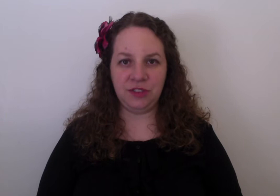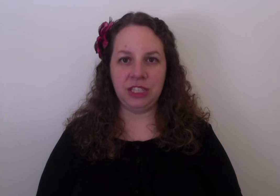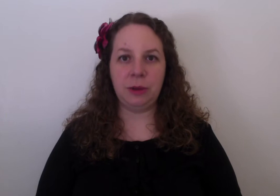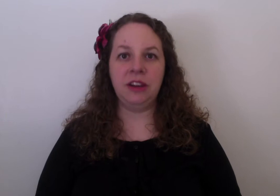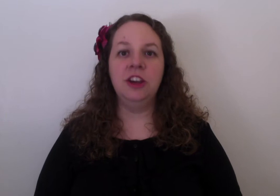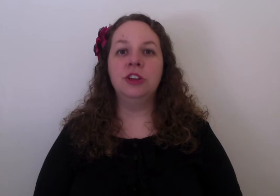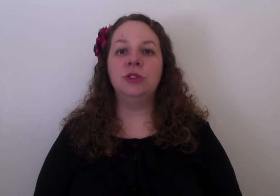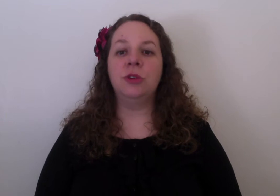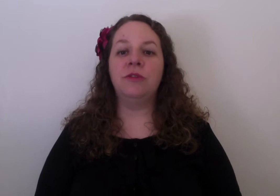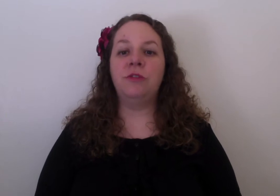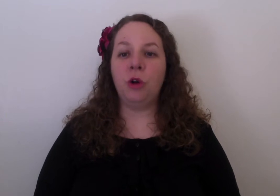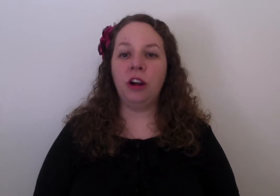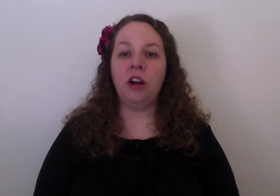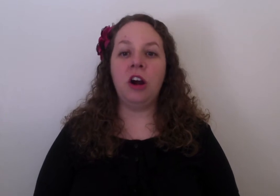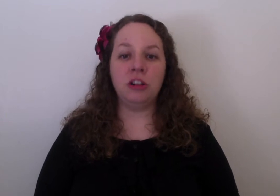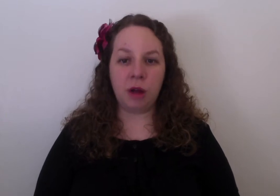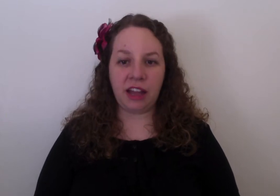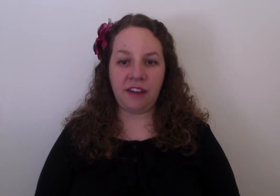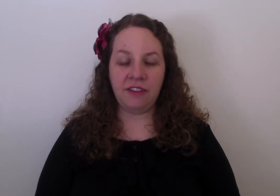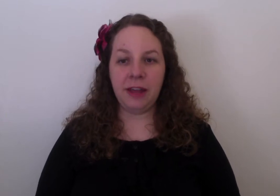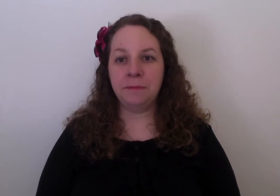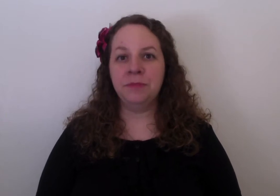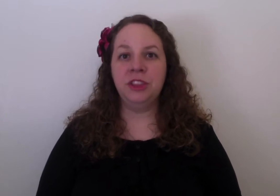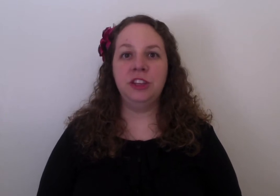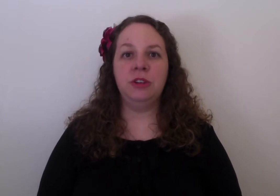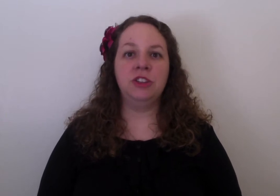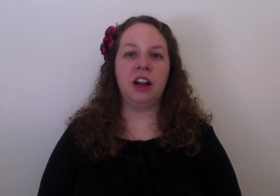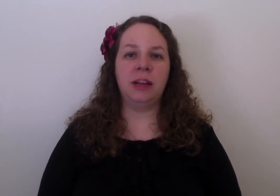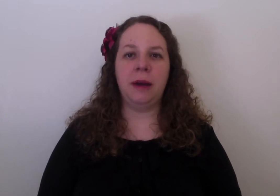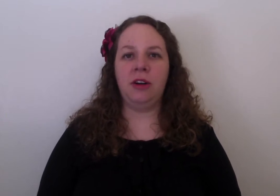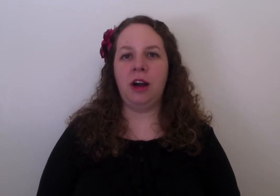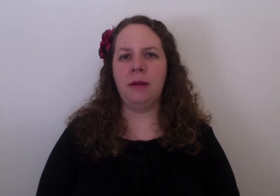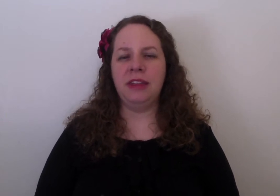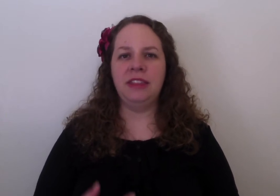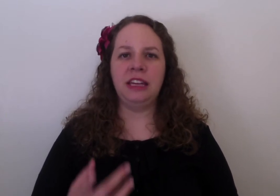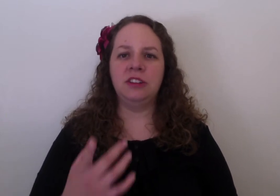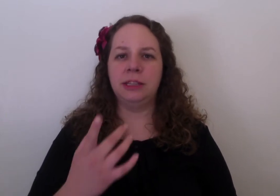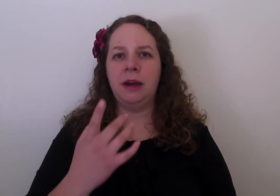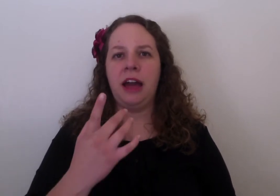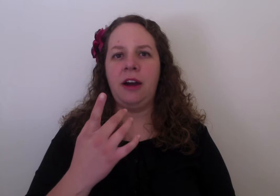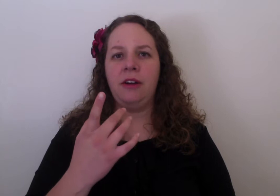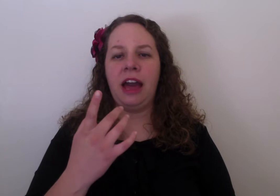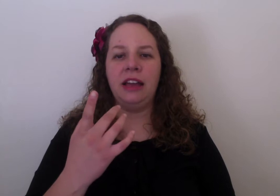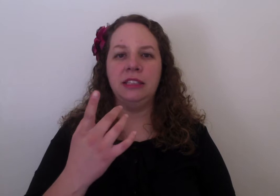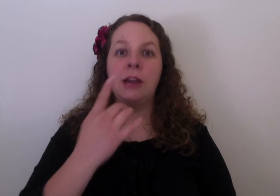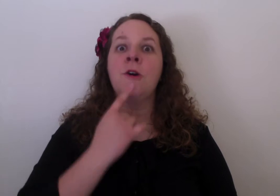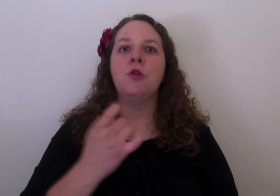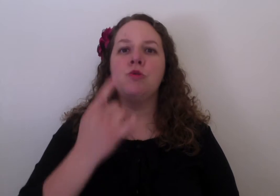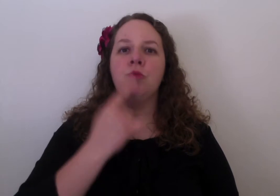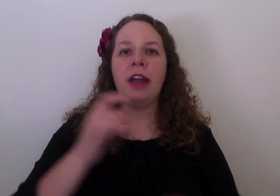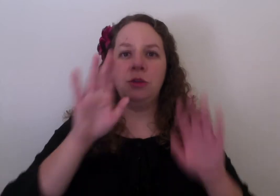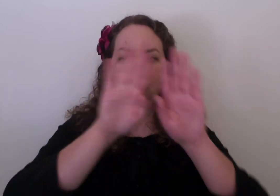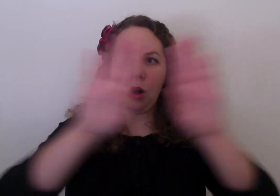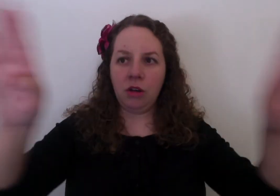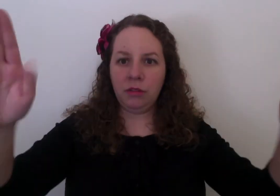this one. So for Hard Rock Cafe, then you can talk about, I think it talked about how it has like red